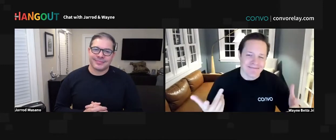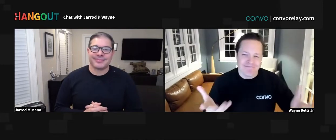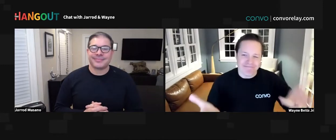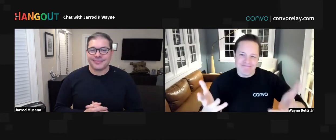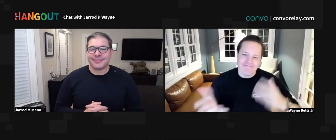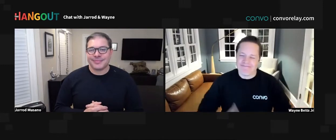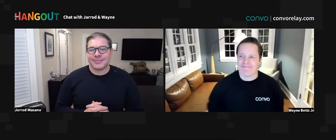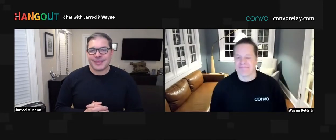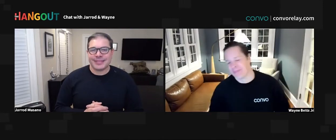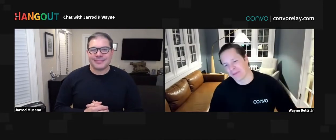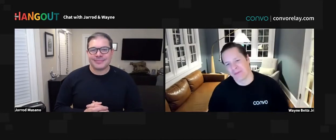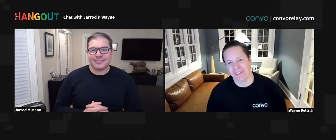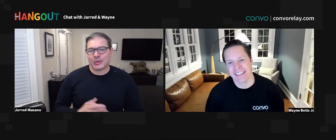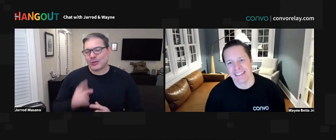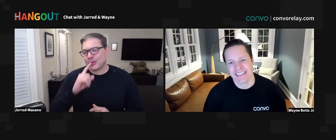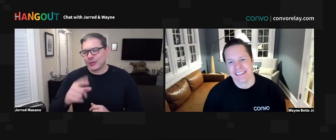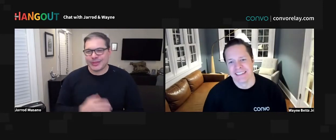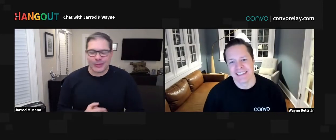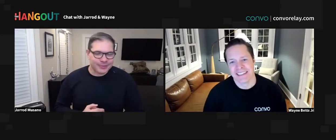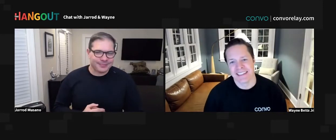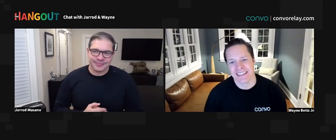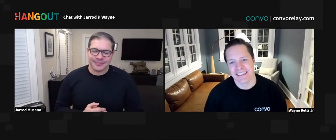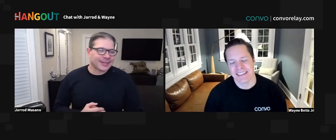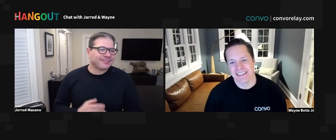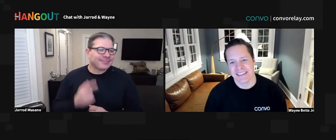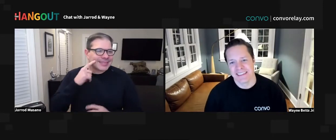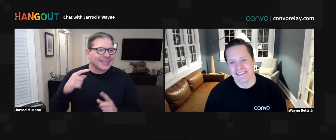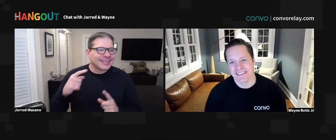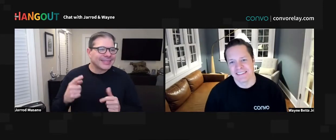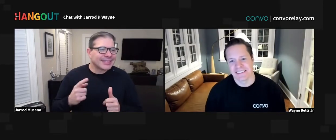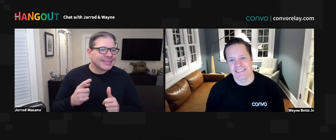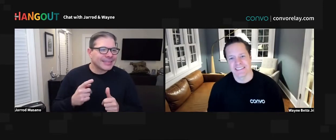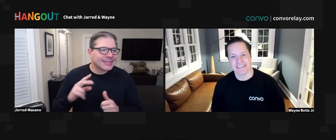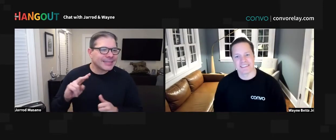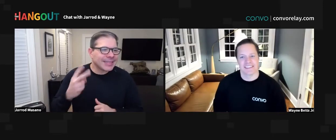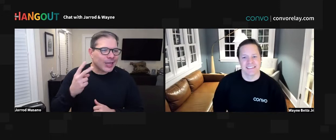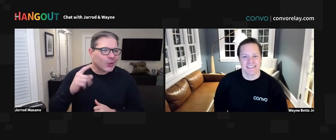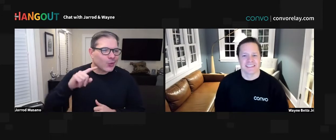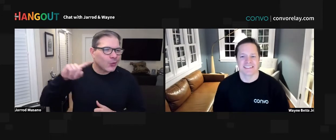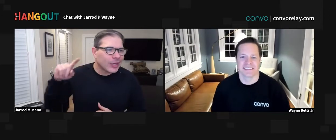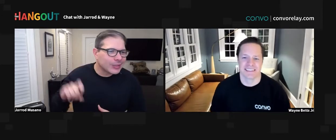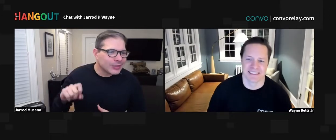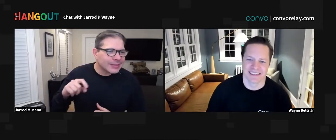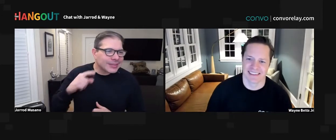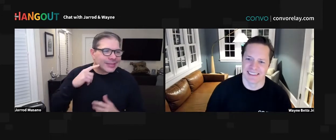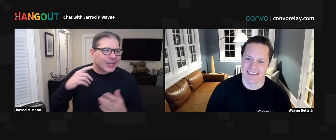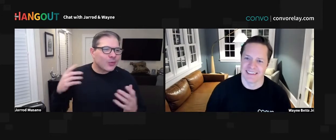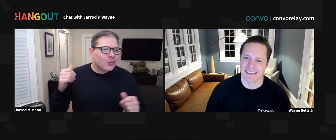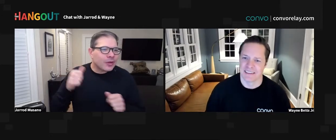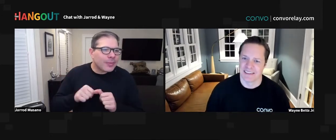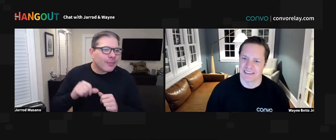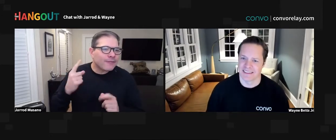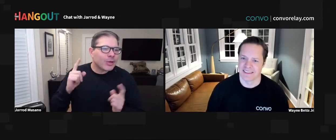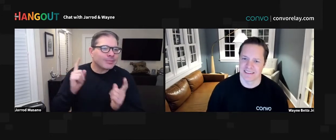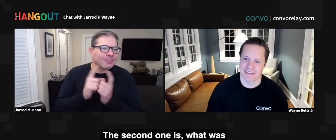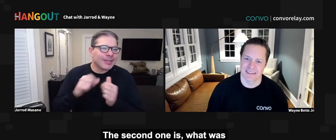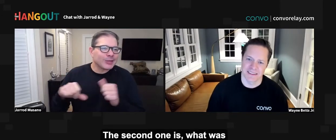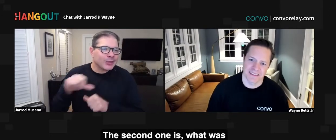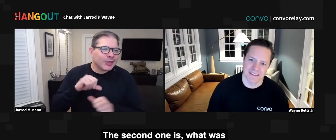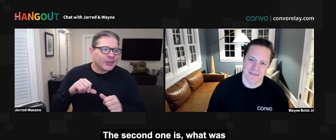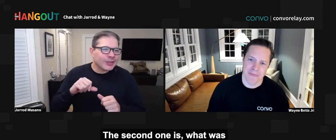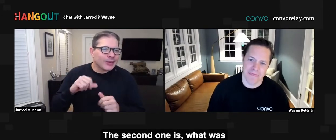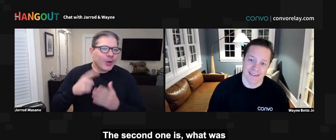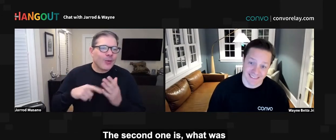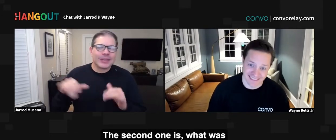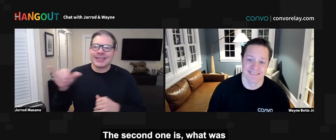continue that. So I see both sides of this pandemic. True, true. You know what? There's another question. The